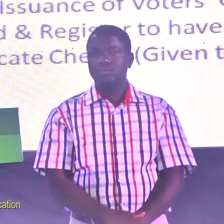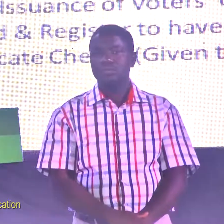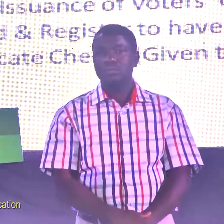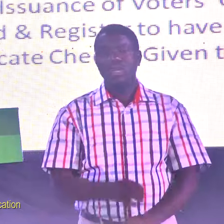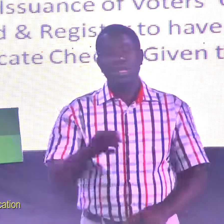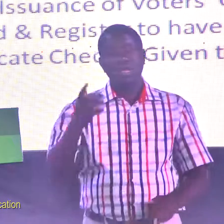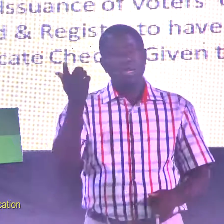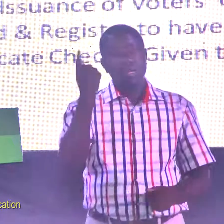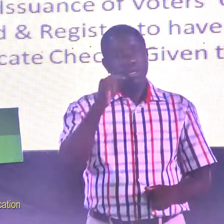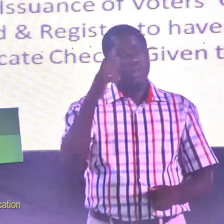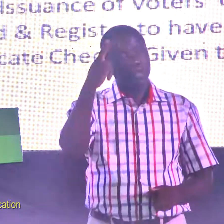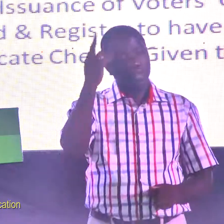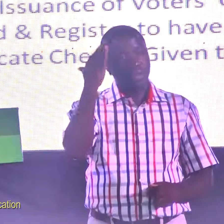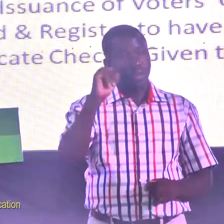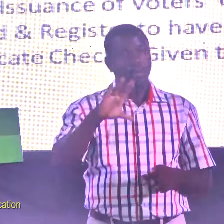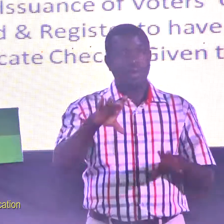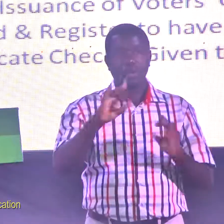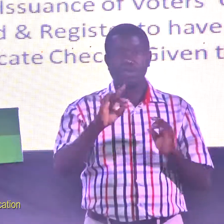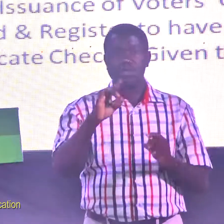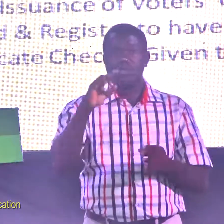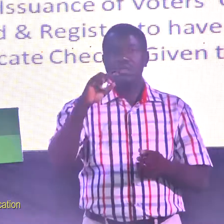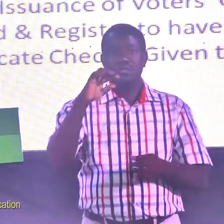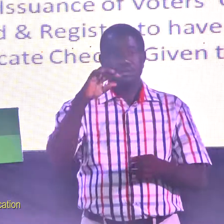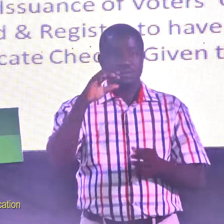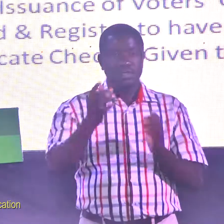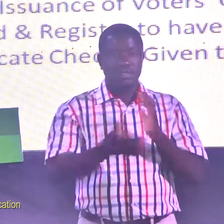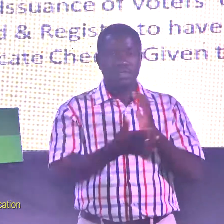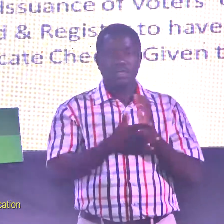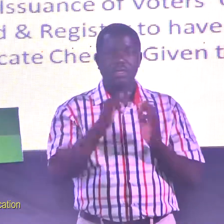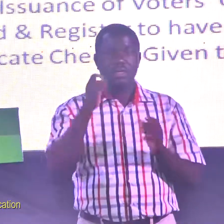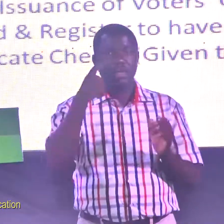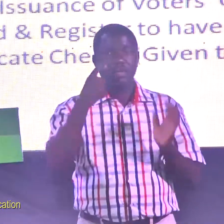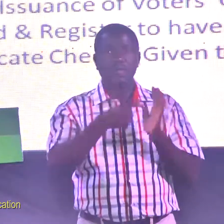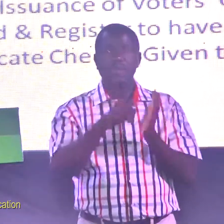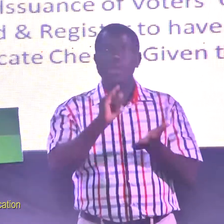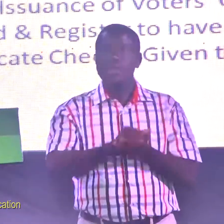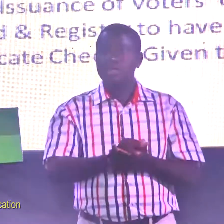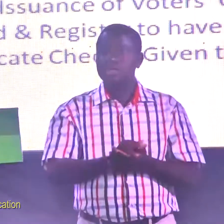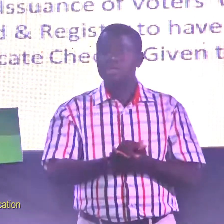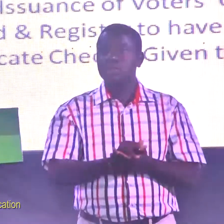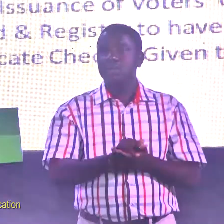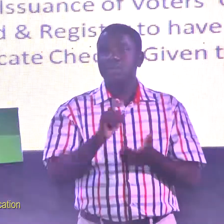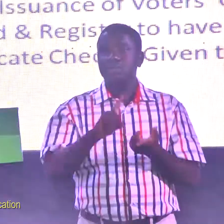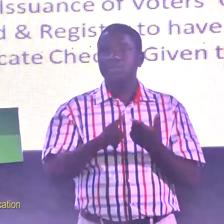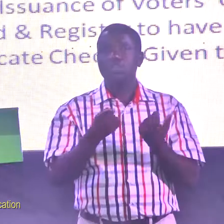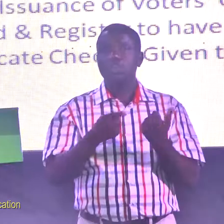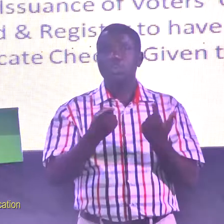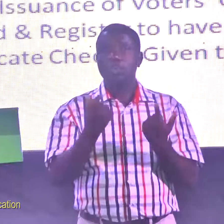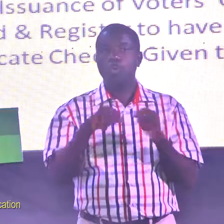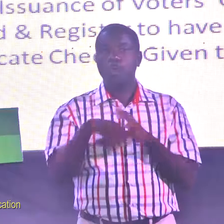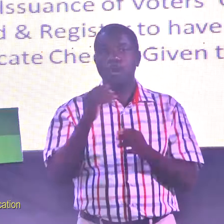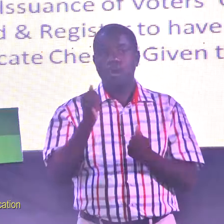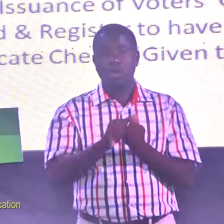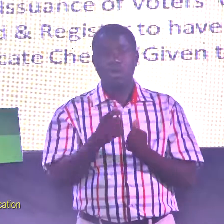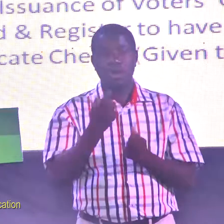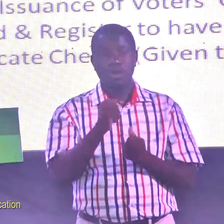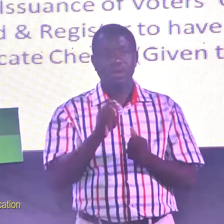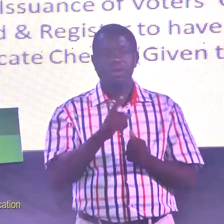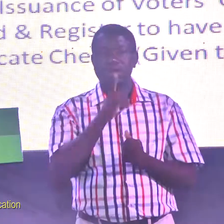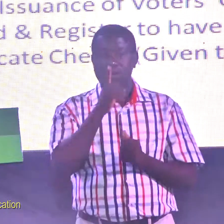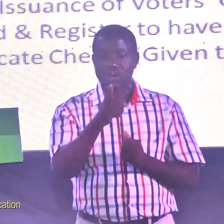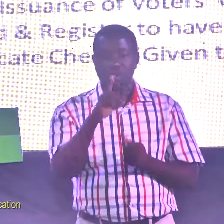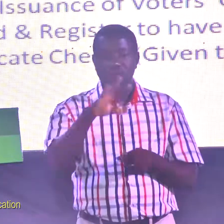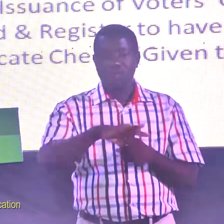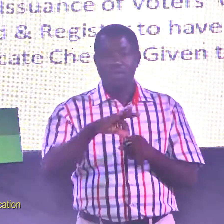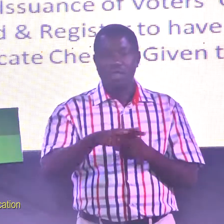The reasons why we choose technology is the realization that to come up with a reliable voter list, to come up